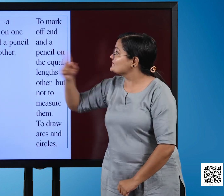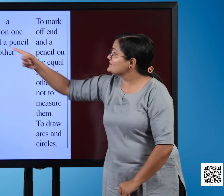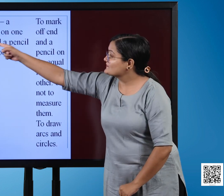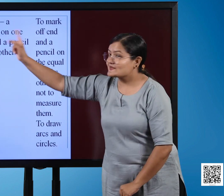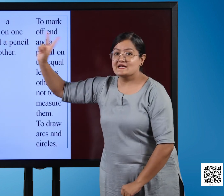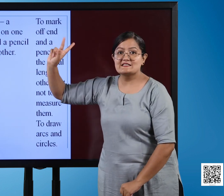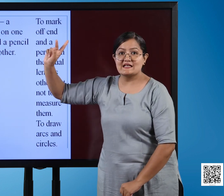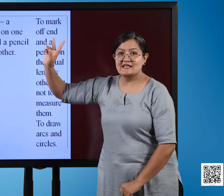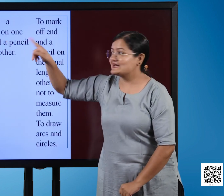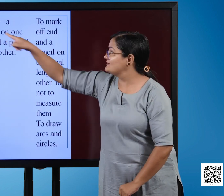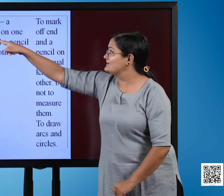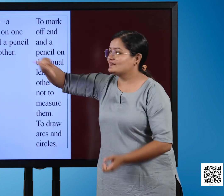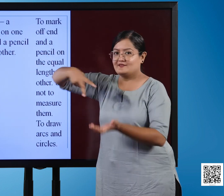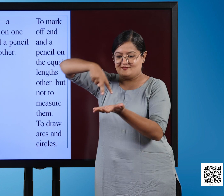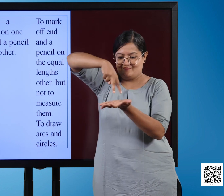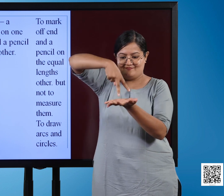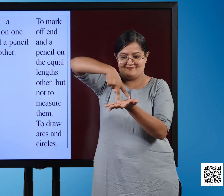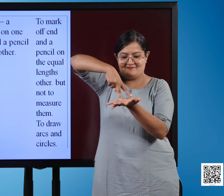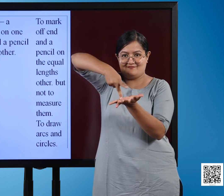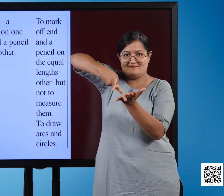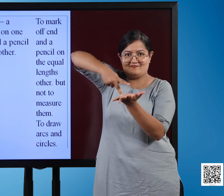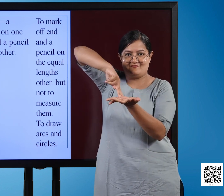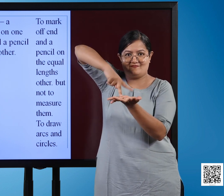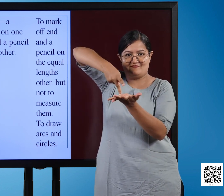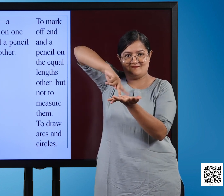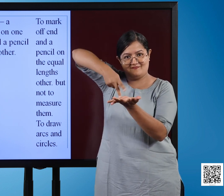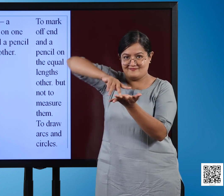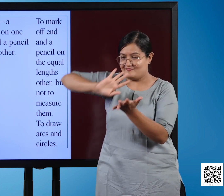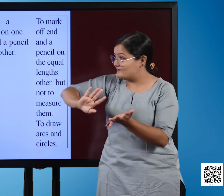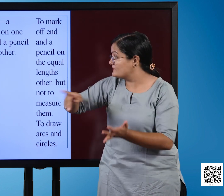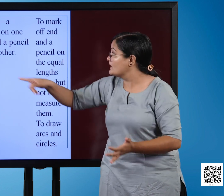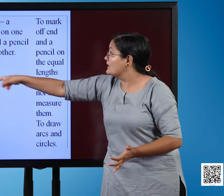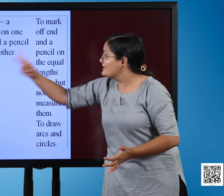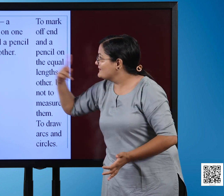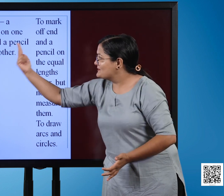Two. The compasses. We have the picture of a compass here.